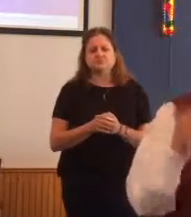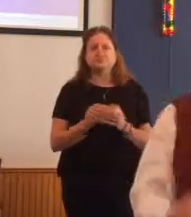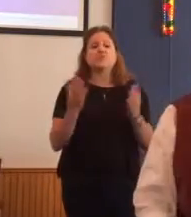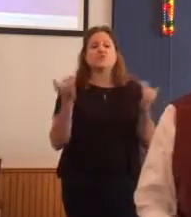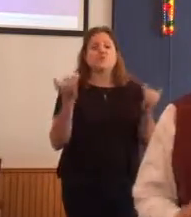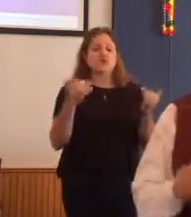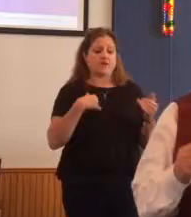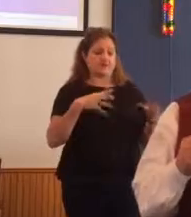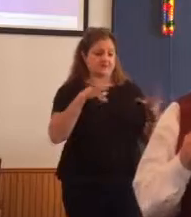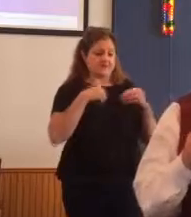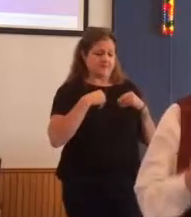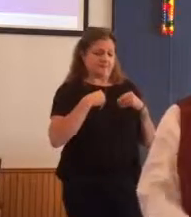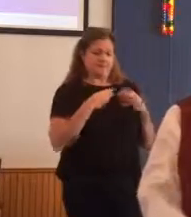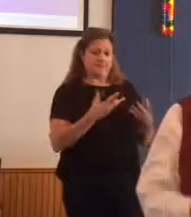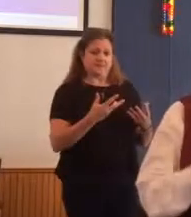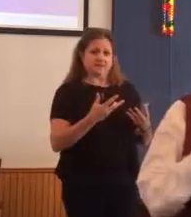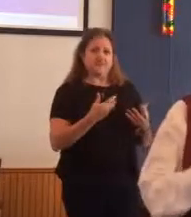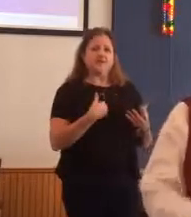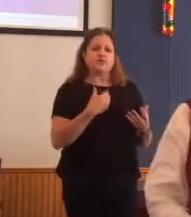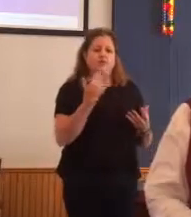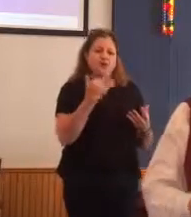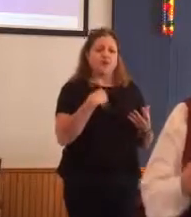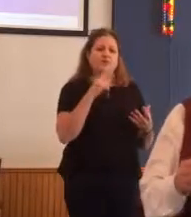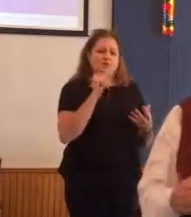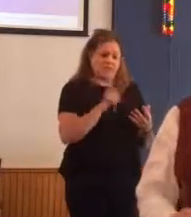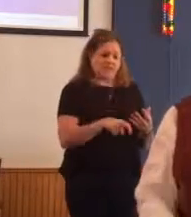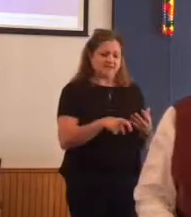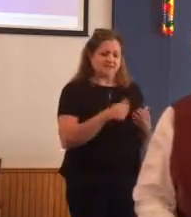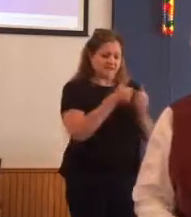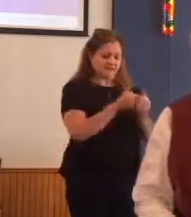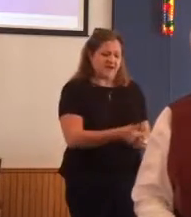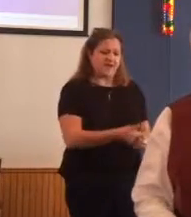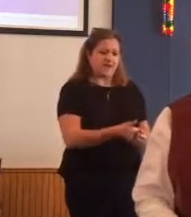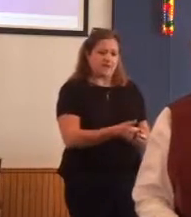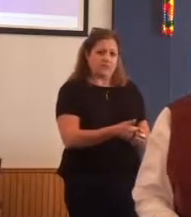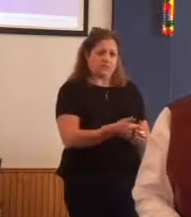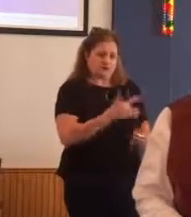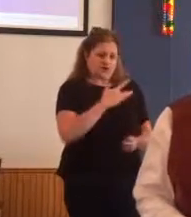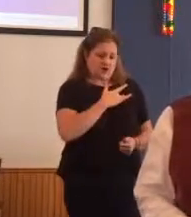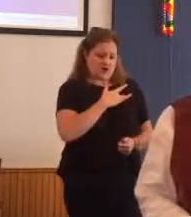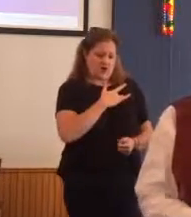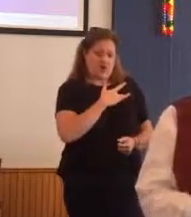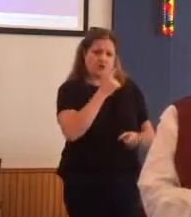because we need to do the right thing.